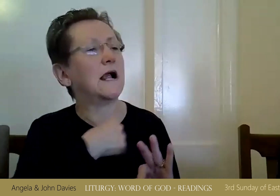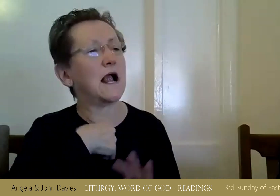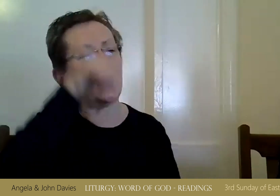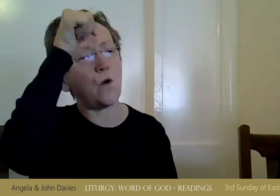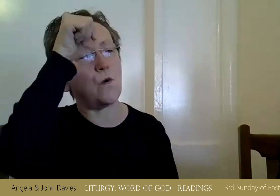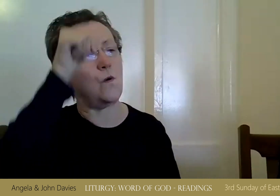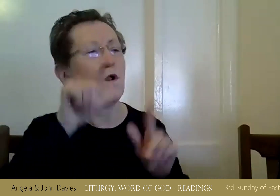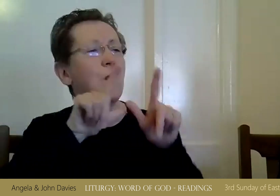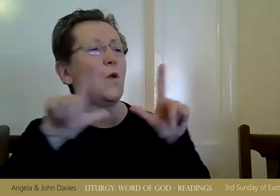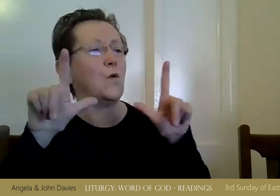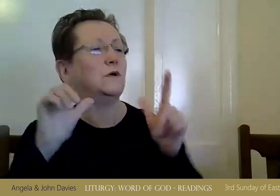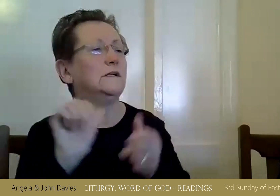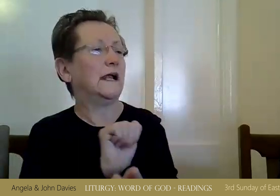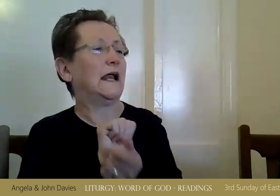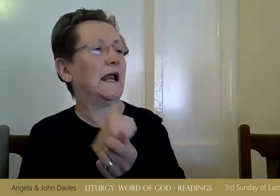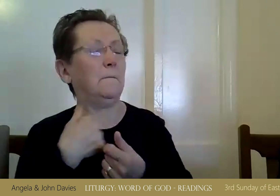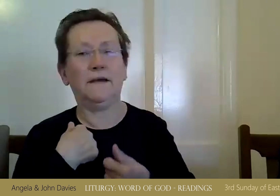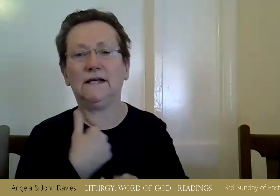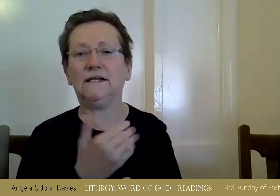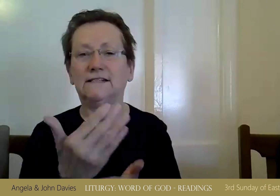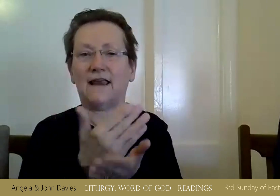I know the Lord keeps me safe.